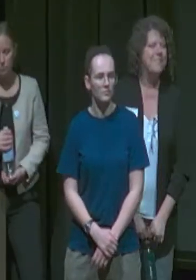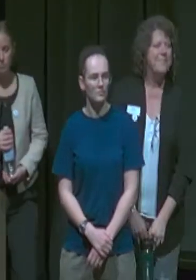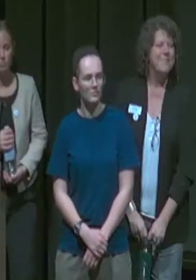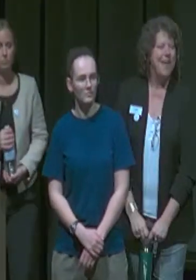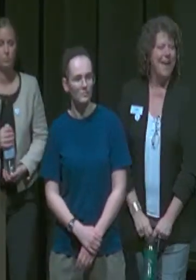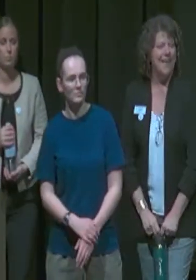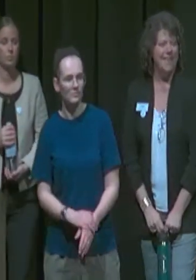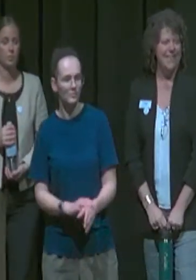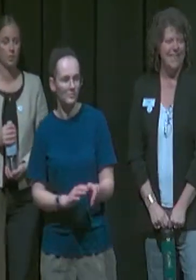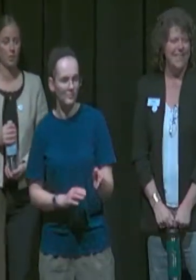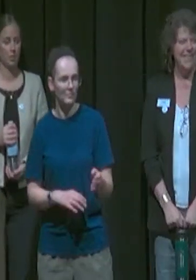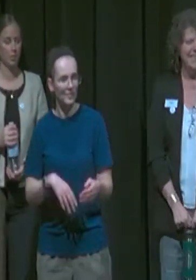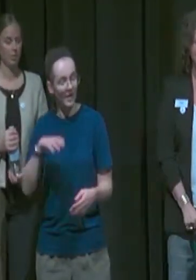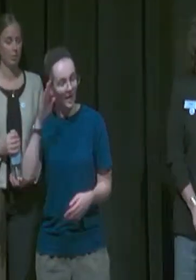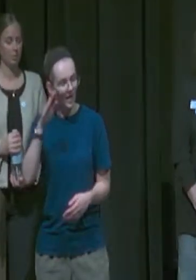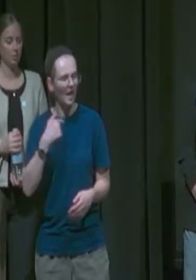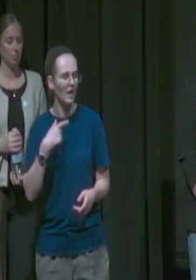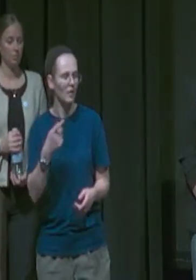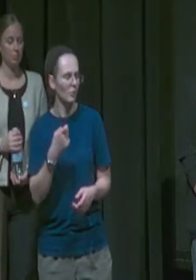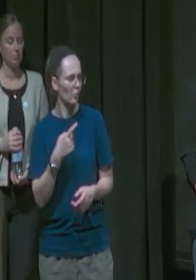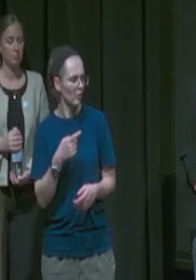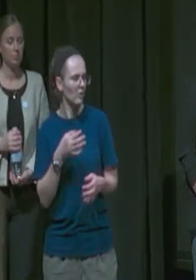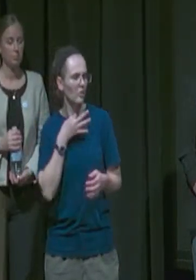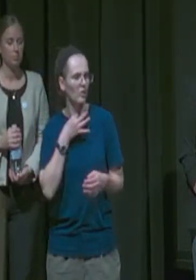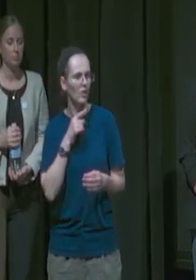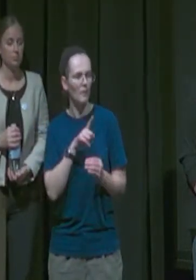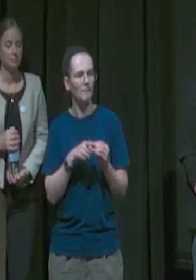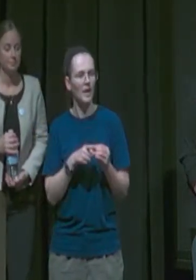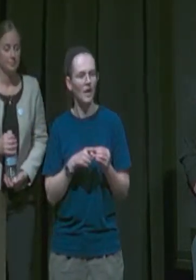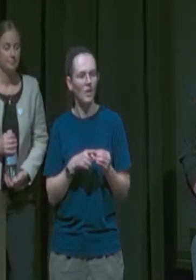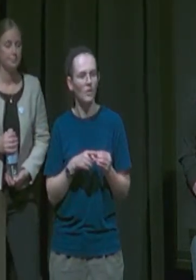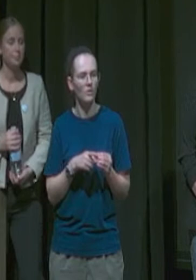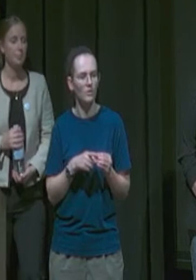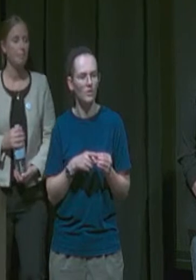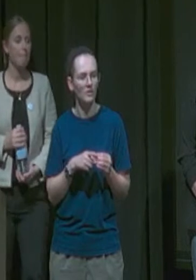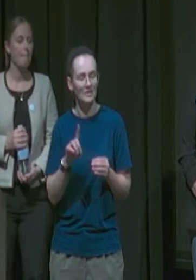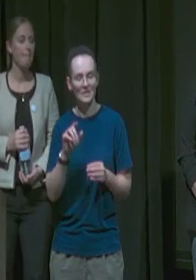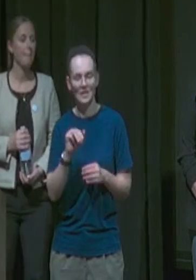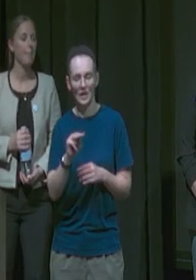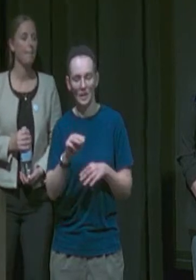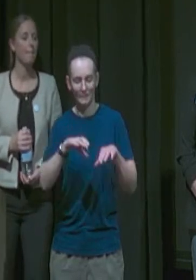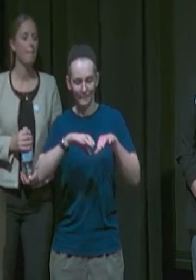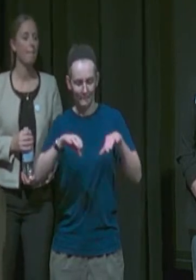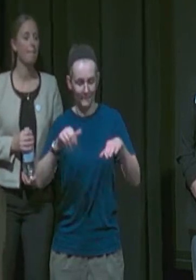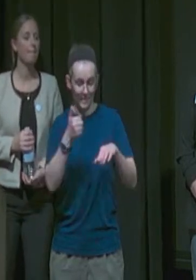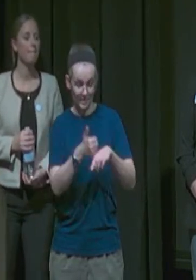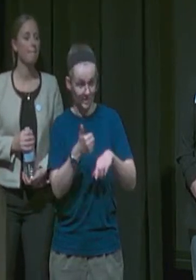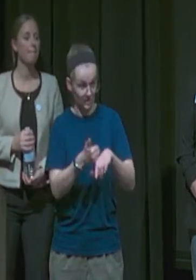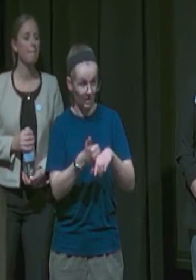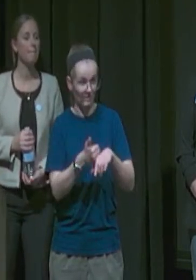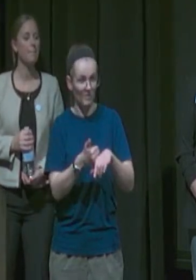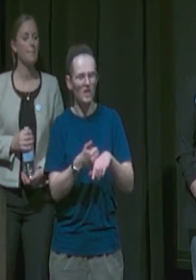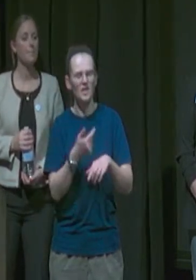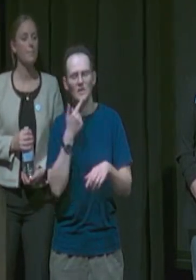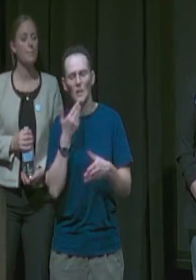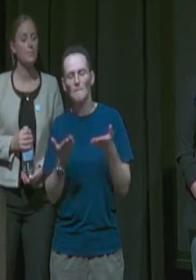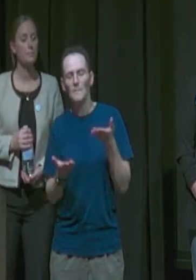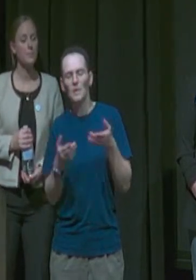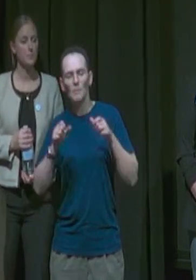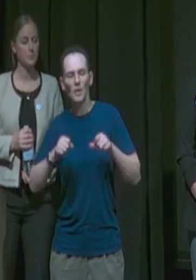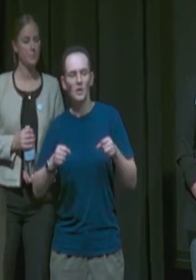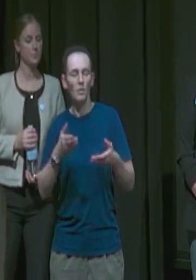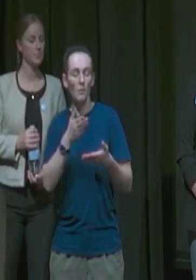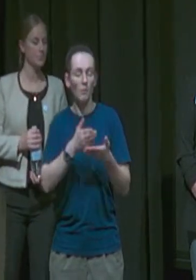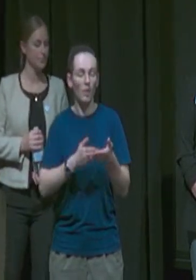Hi. I had a question regarding the dam itself. You said that there's a possibility